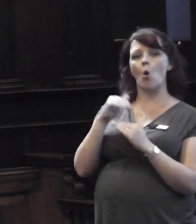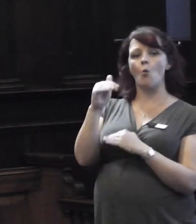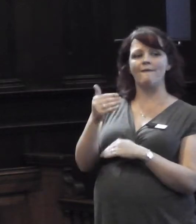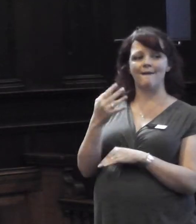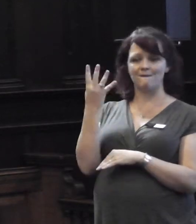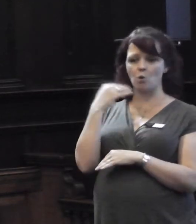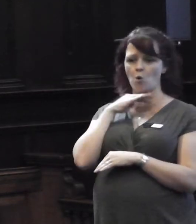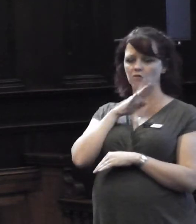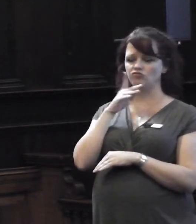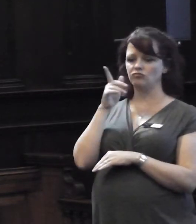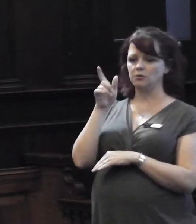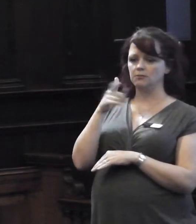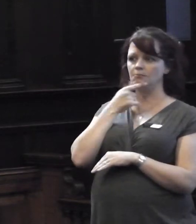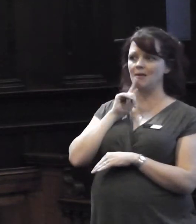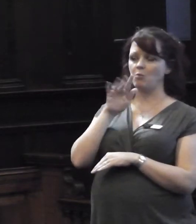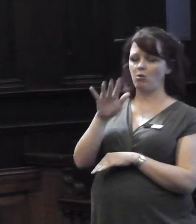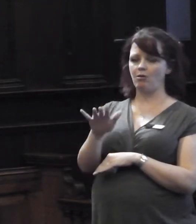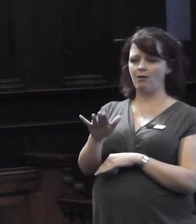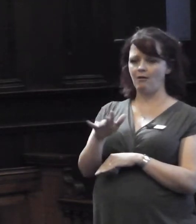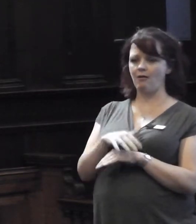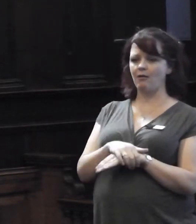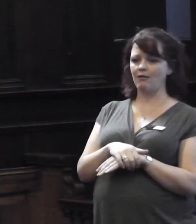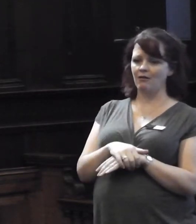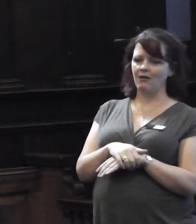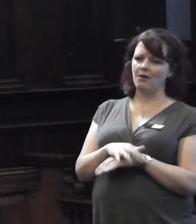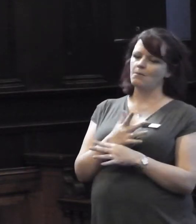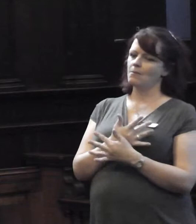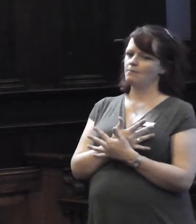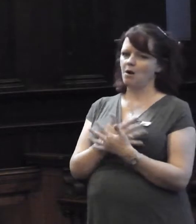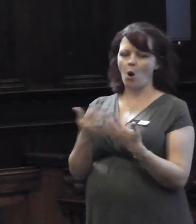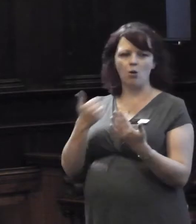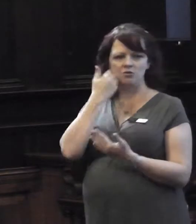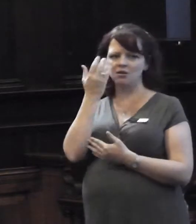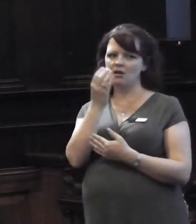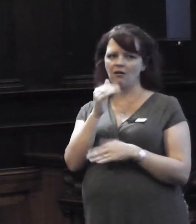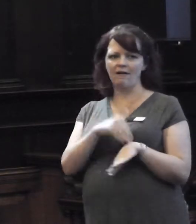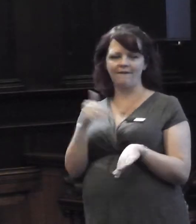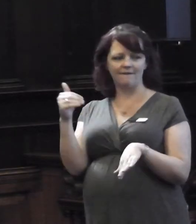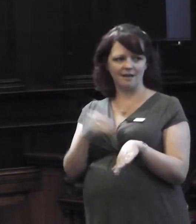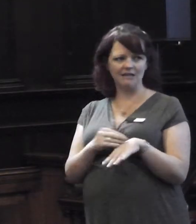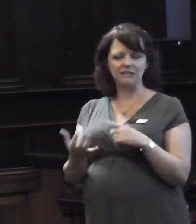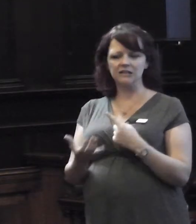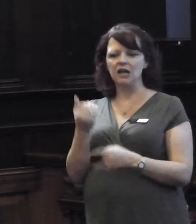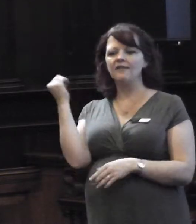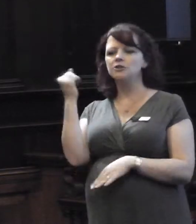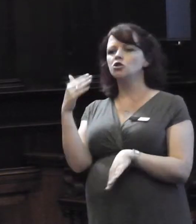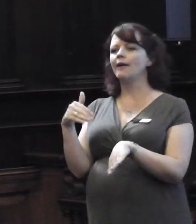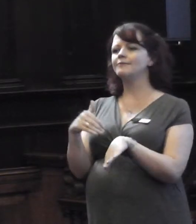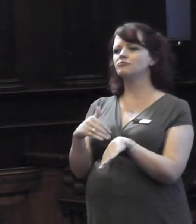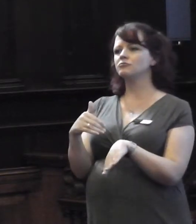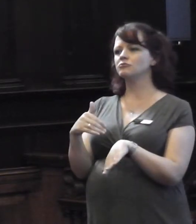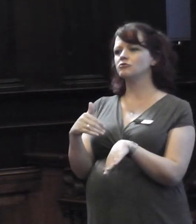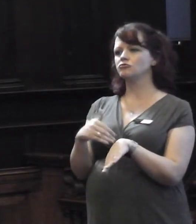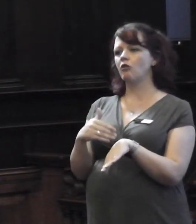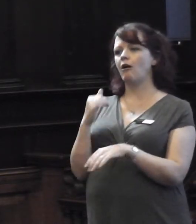element of knife use related to their crime, which sent them to the young offender institution.